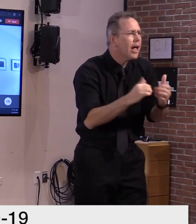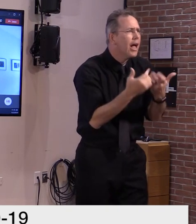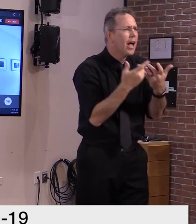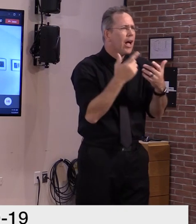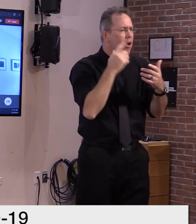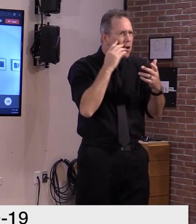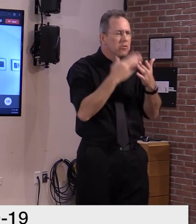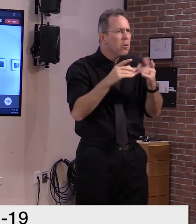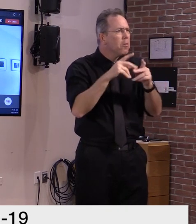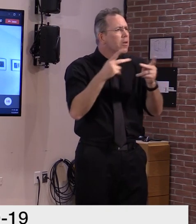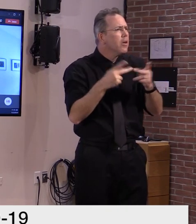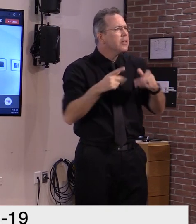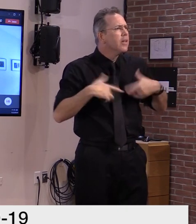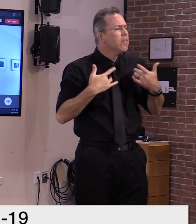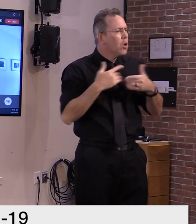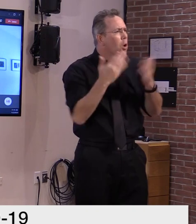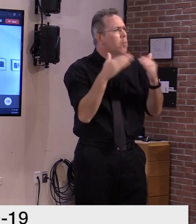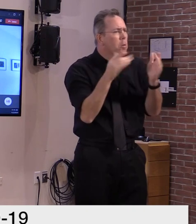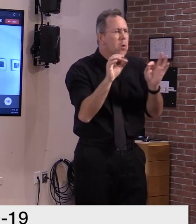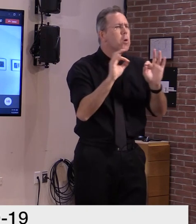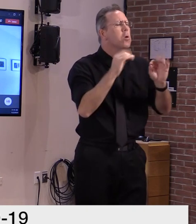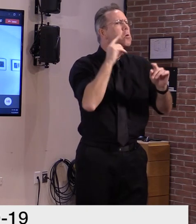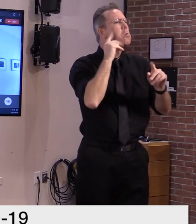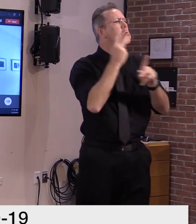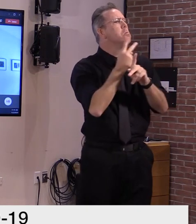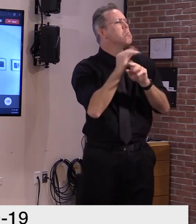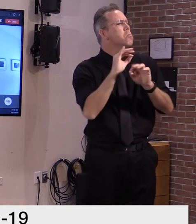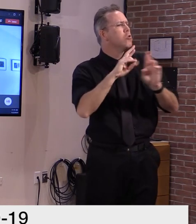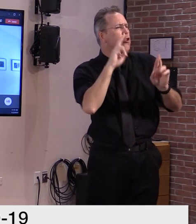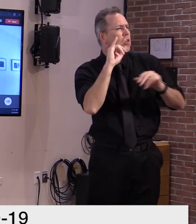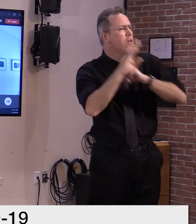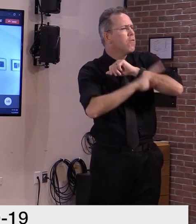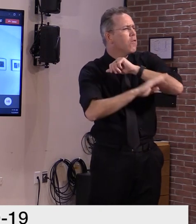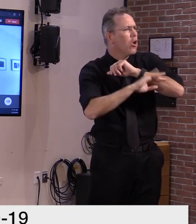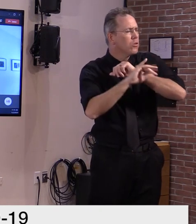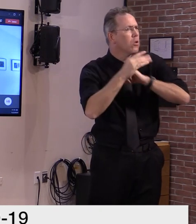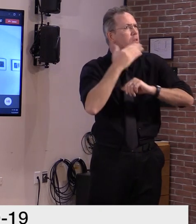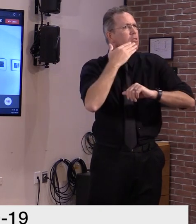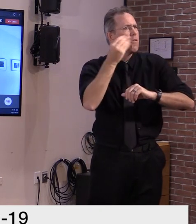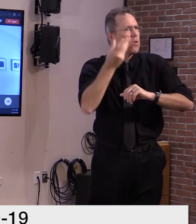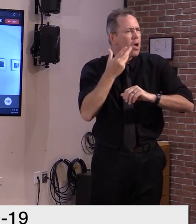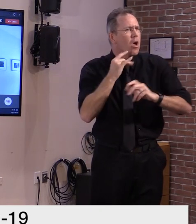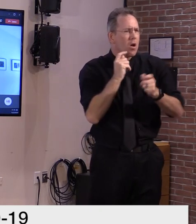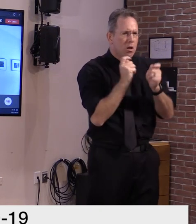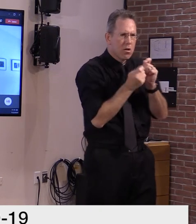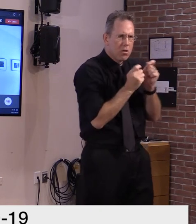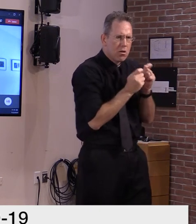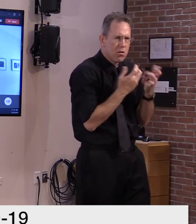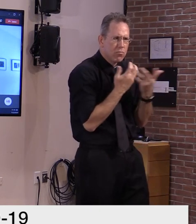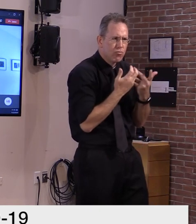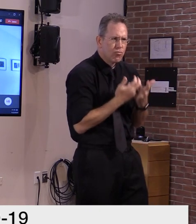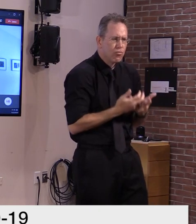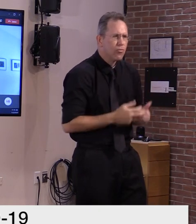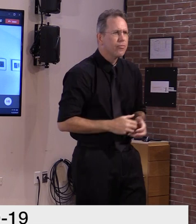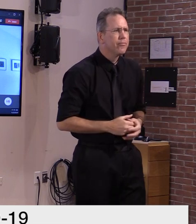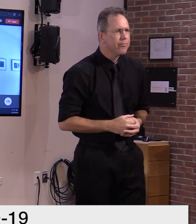And the ski areas are proactively, approaching us with a framework. I also want to point out that our resorts